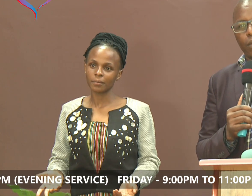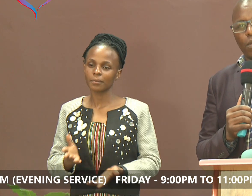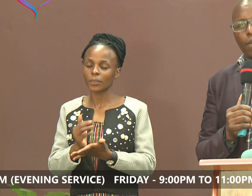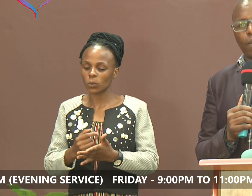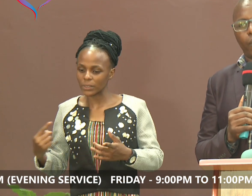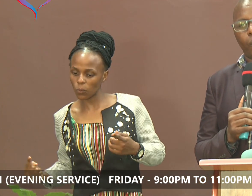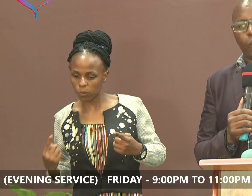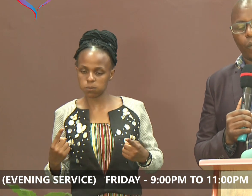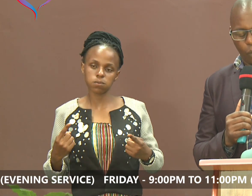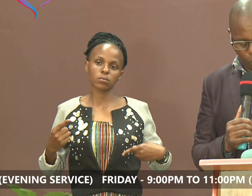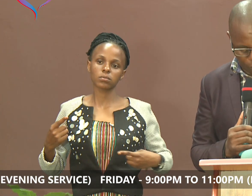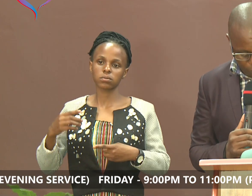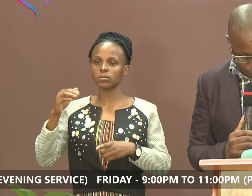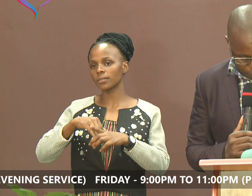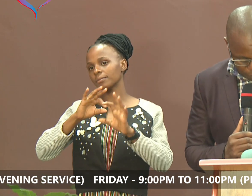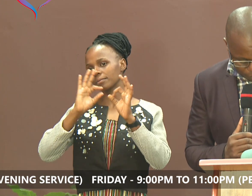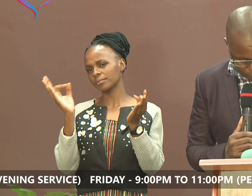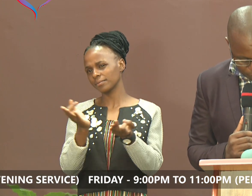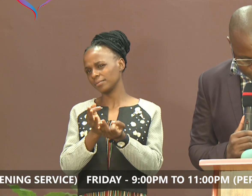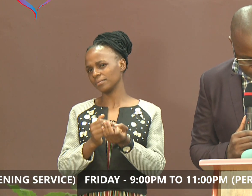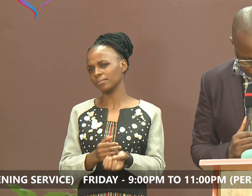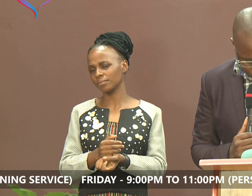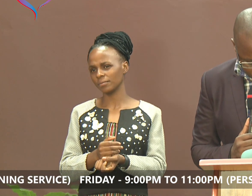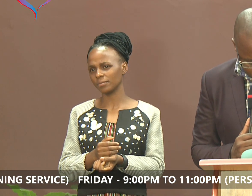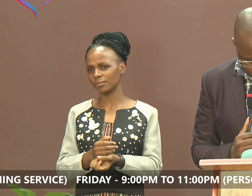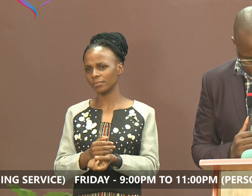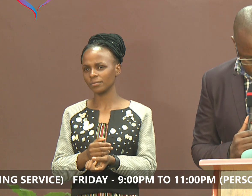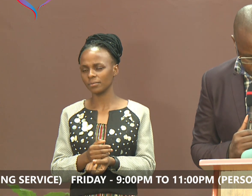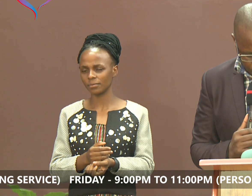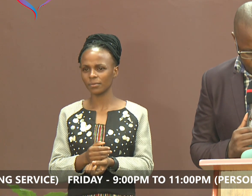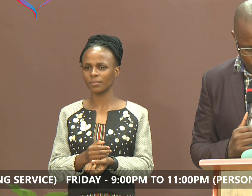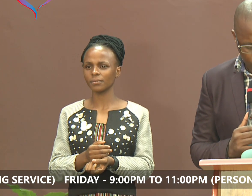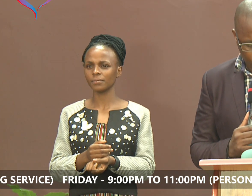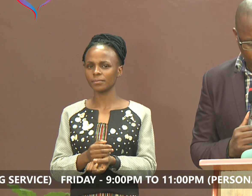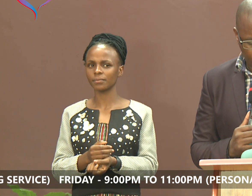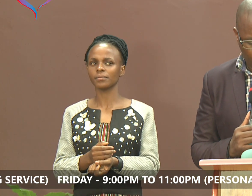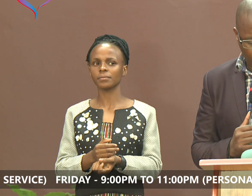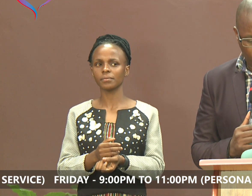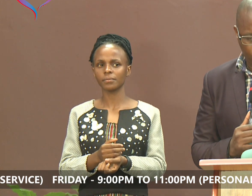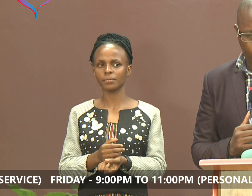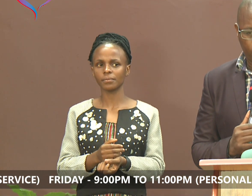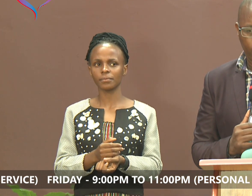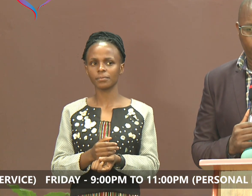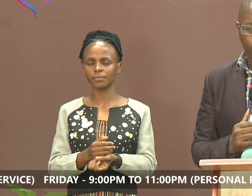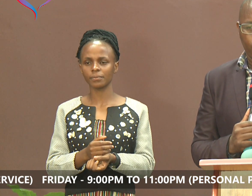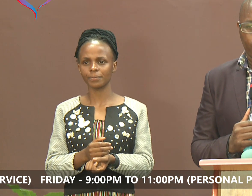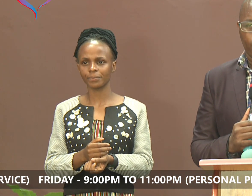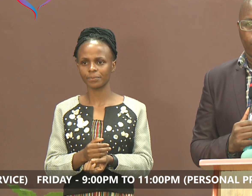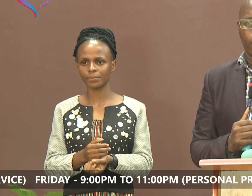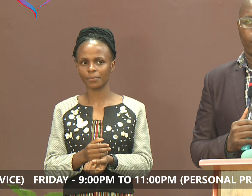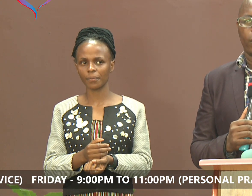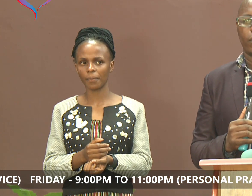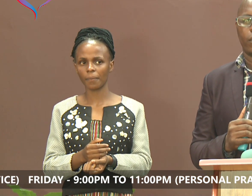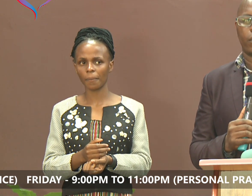some families where the parents are so rude, the mother is very rude, the father is very rude, and the child